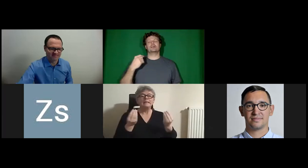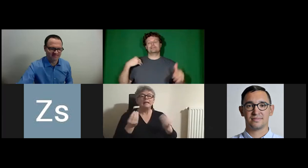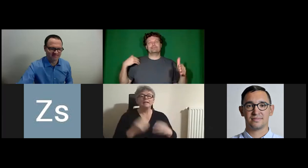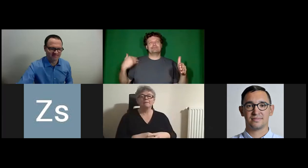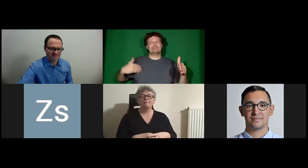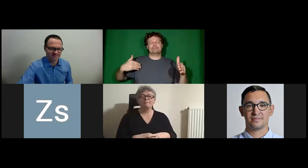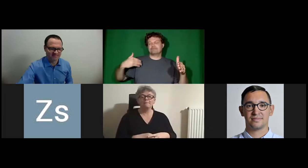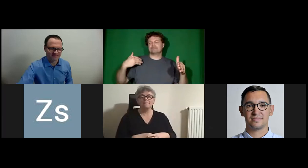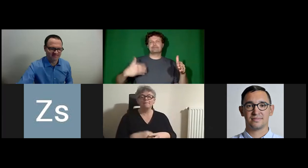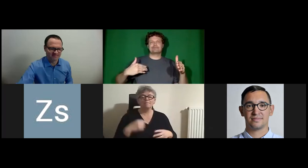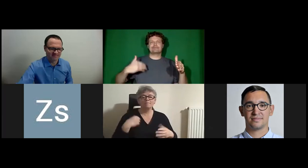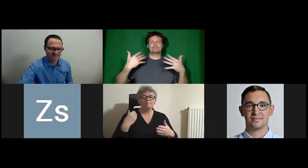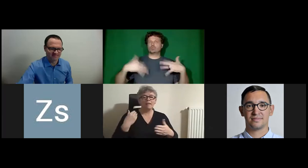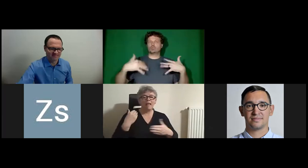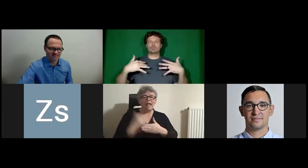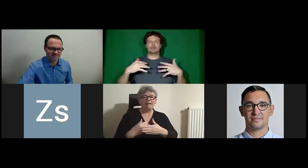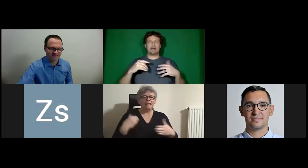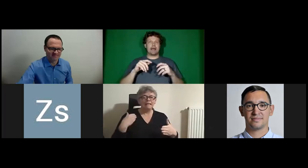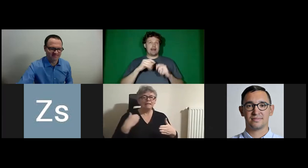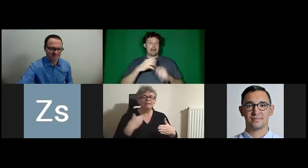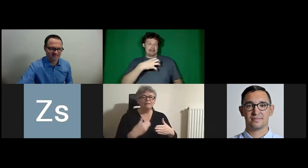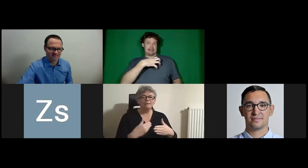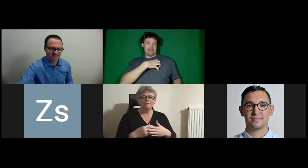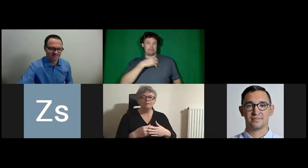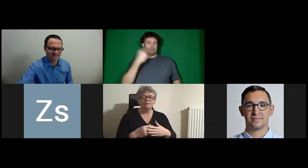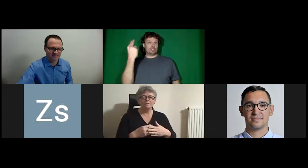So in this photo, you see me doing the I love you sign.